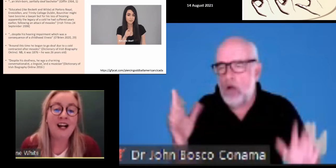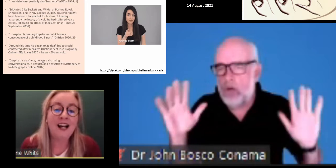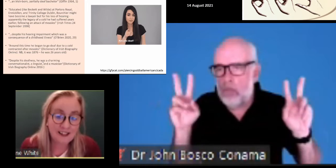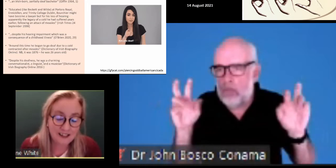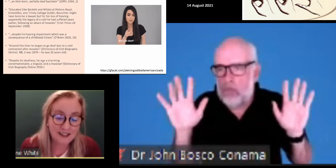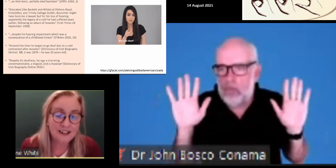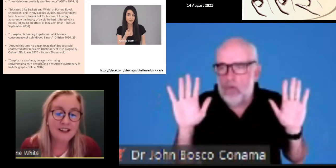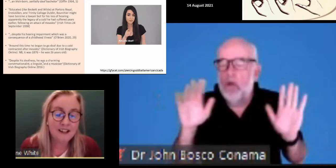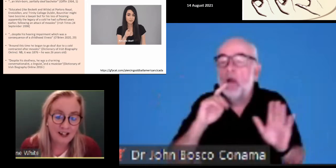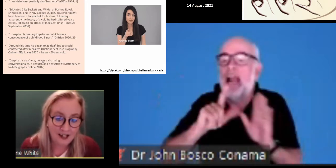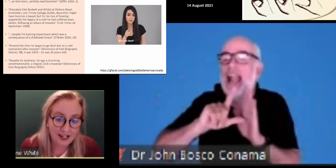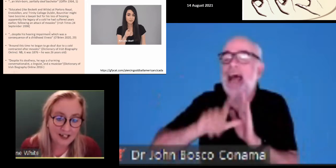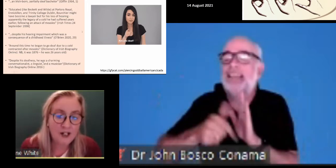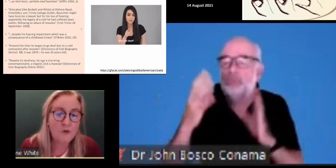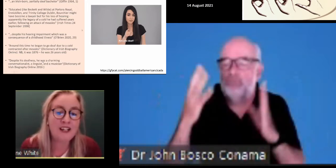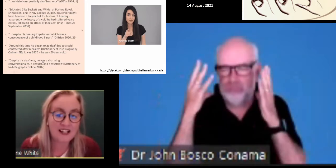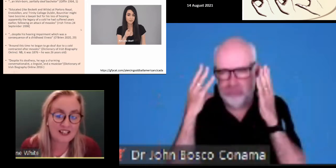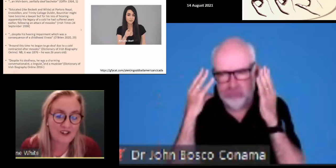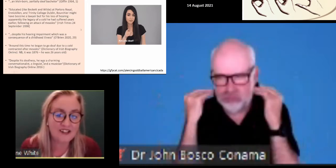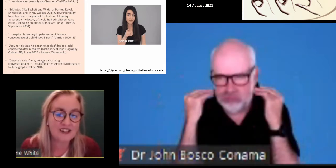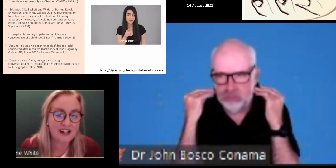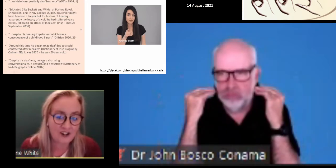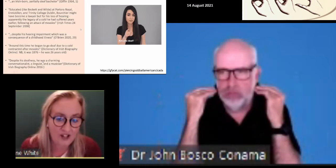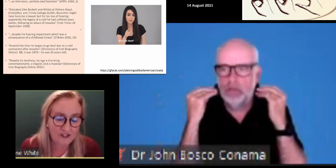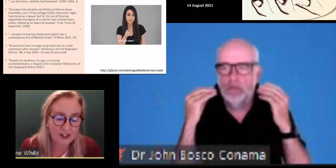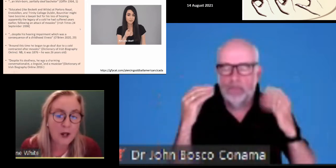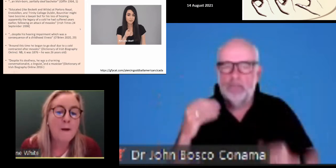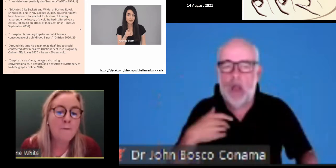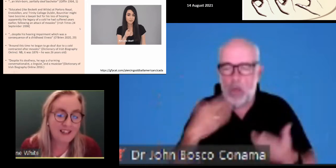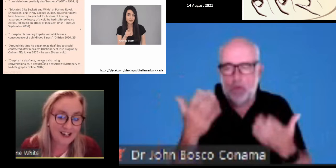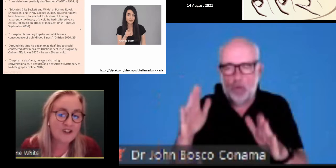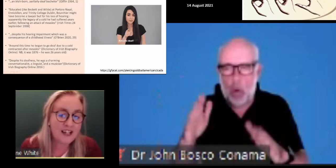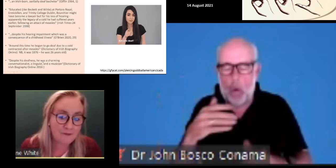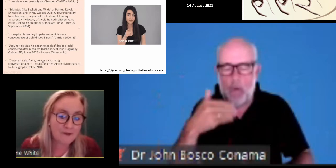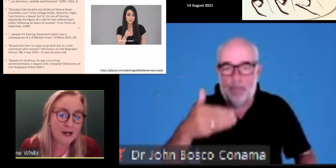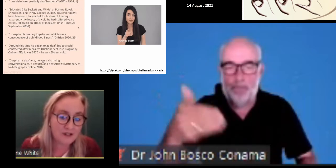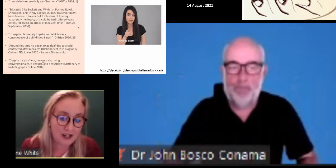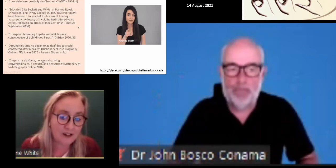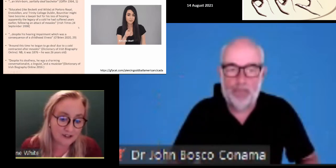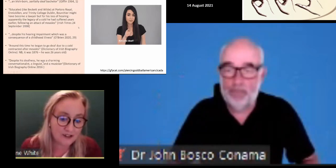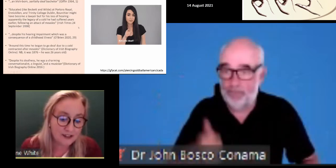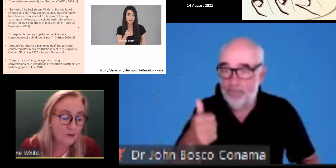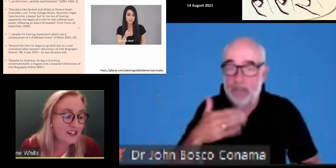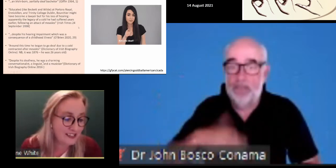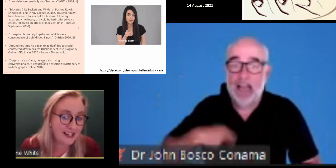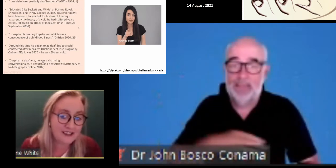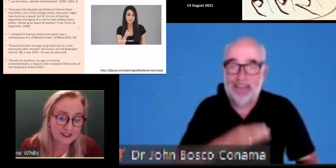I think he would be classified as hard of hearing, but later in life became deafened. And we'll see that as